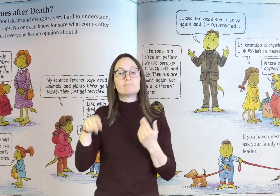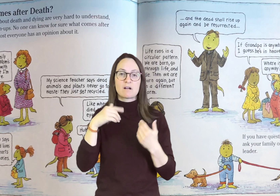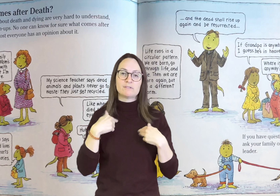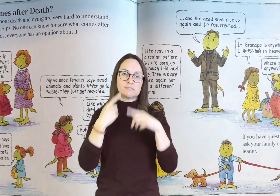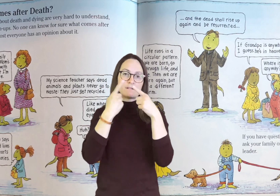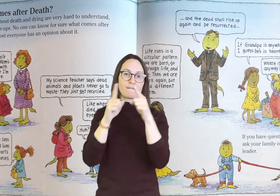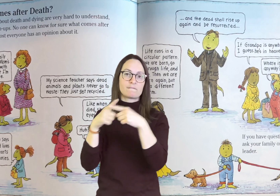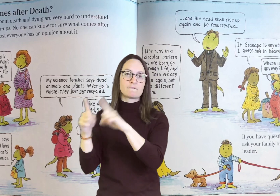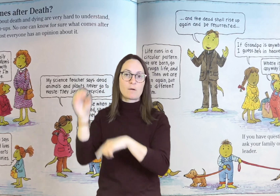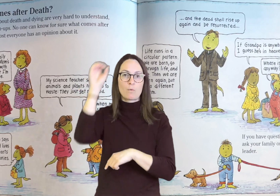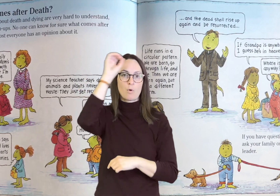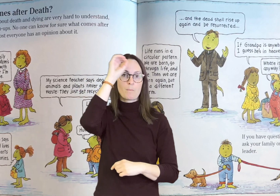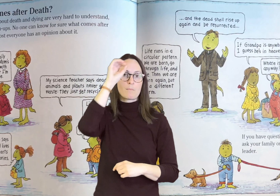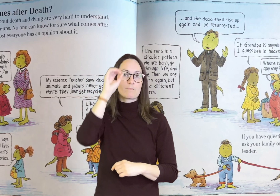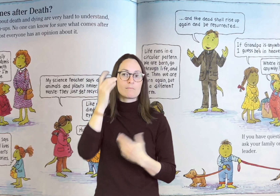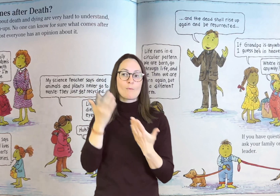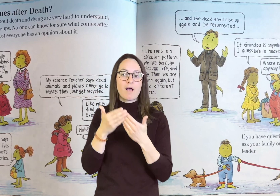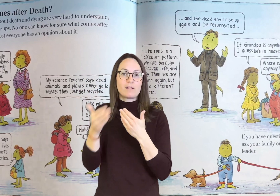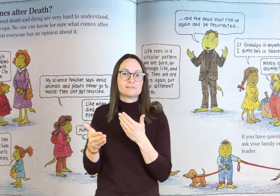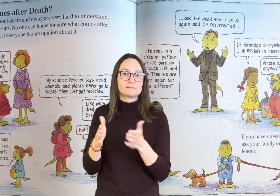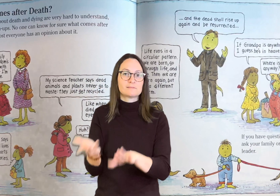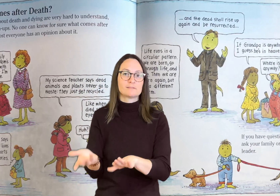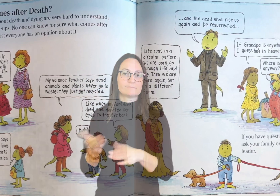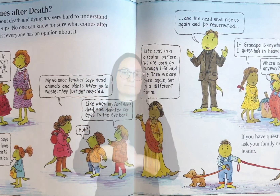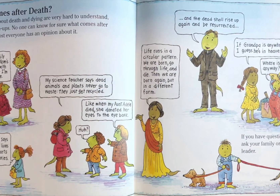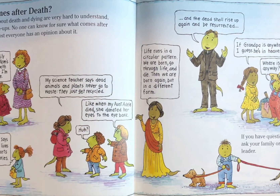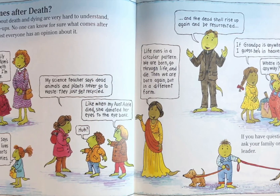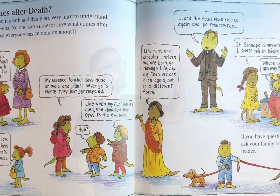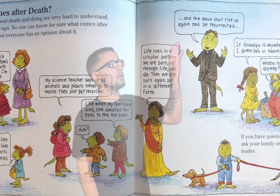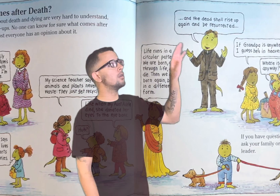but almost everyone has an opinion about it.